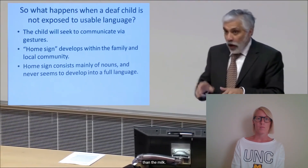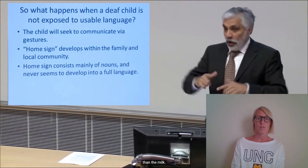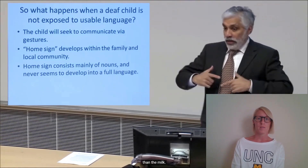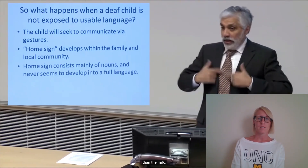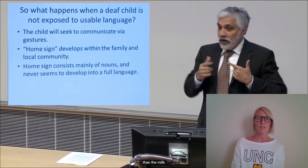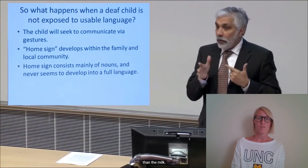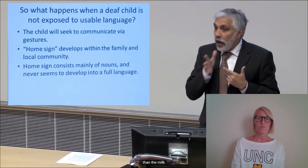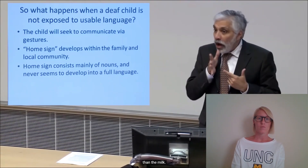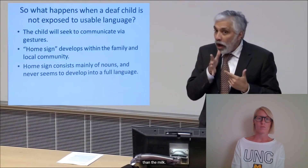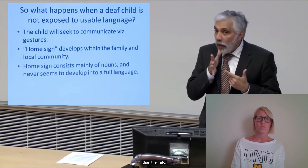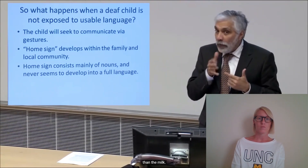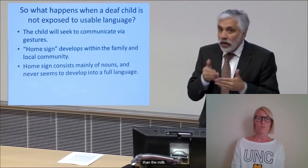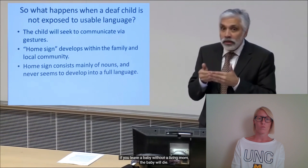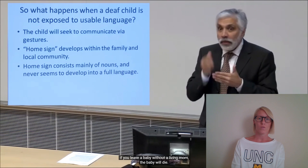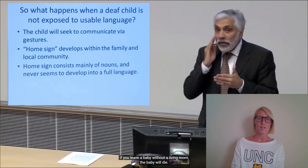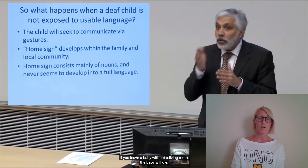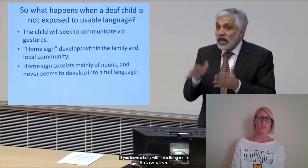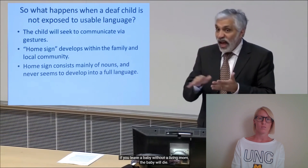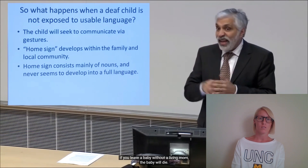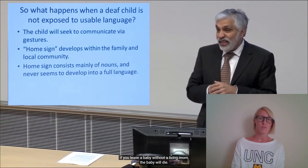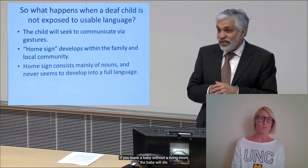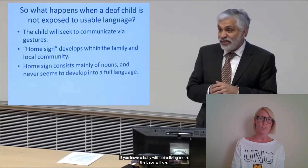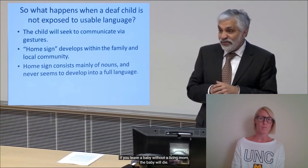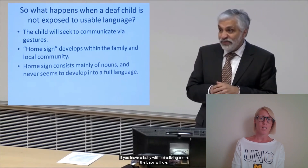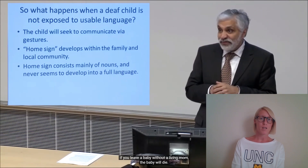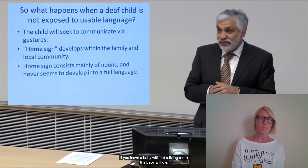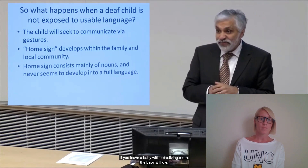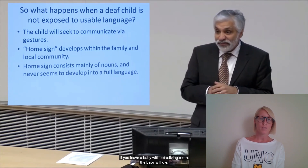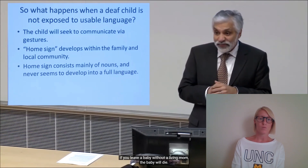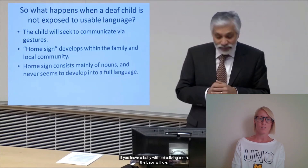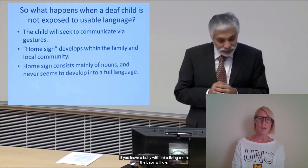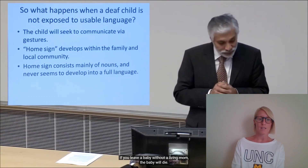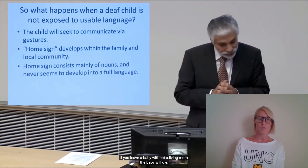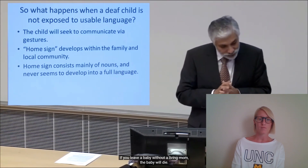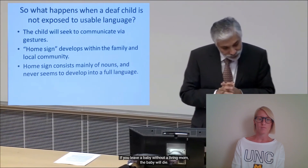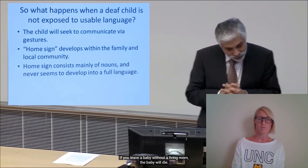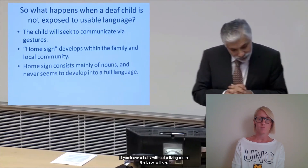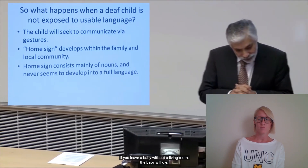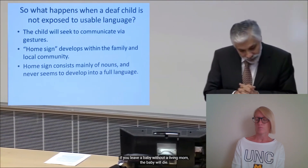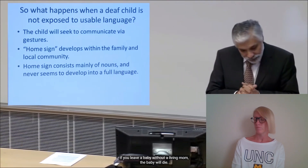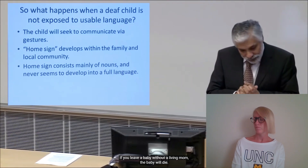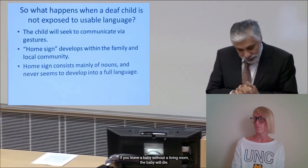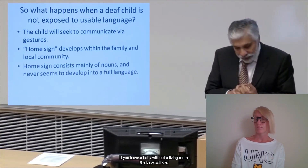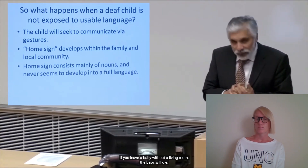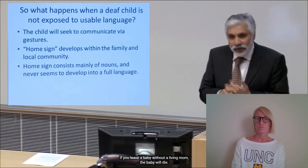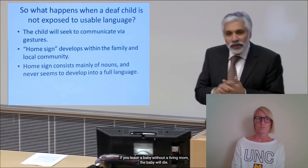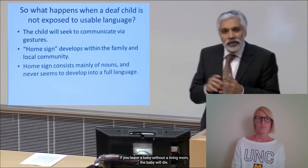If the baby's left If you leave a baby without a living mom, it will die. the baby will die.